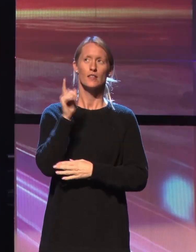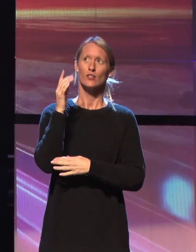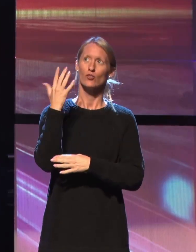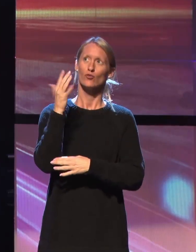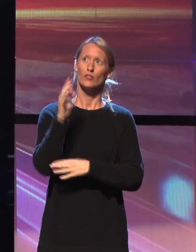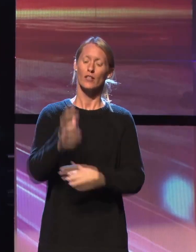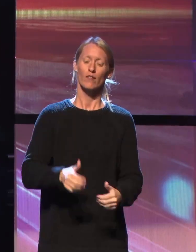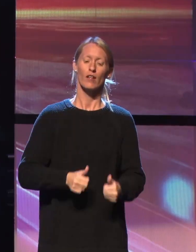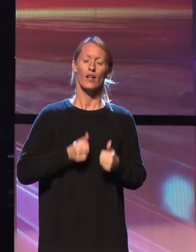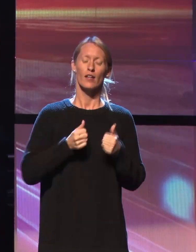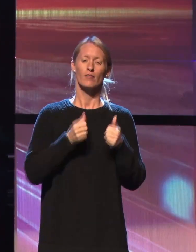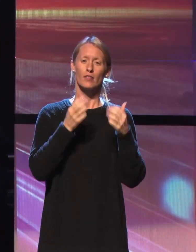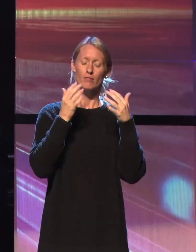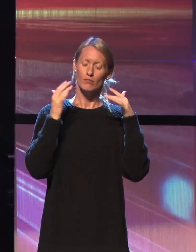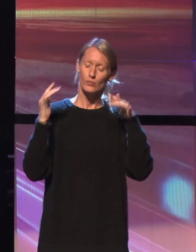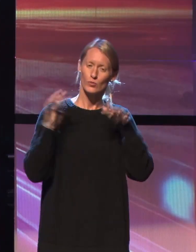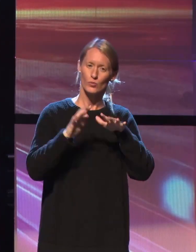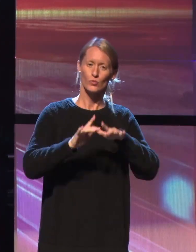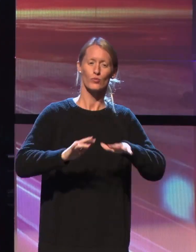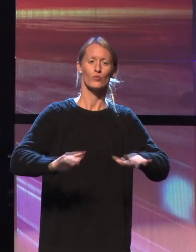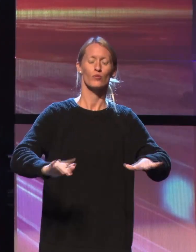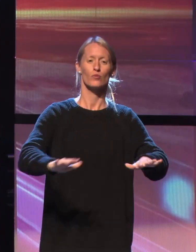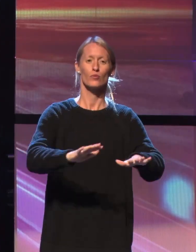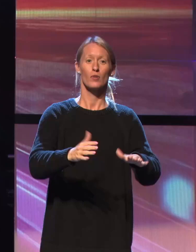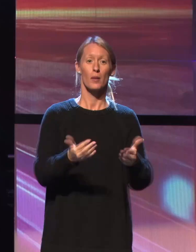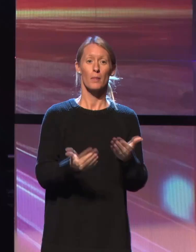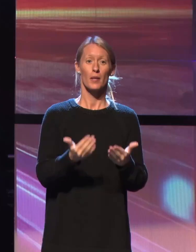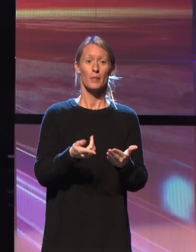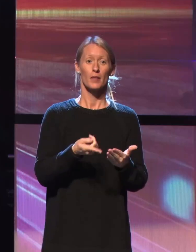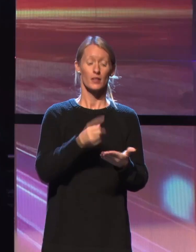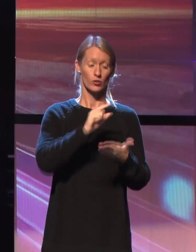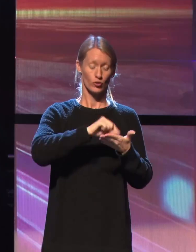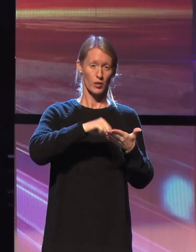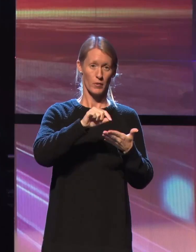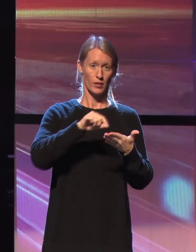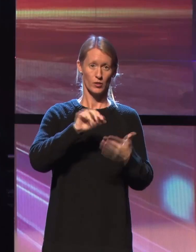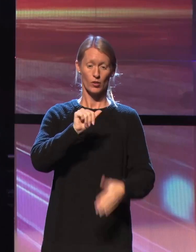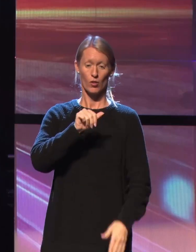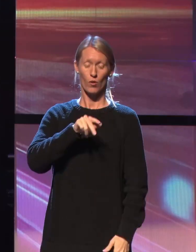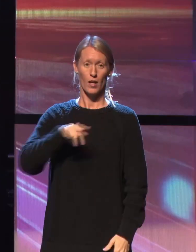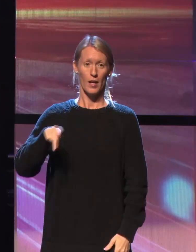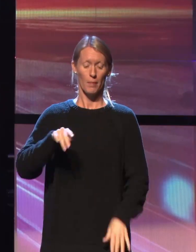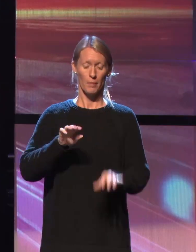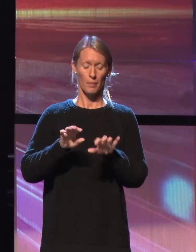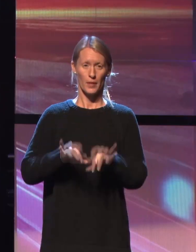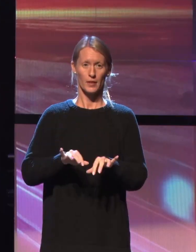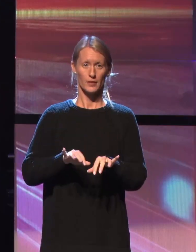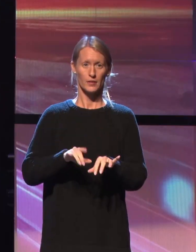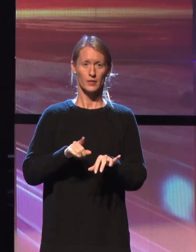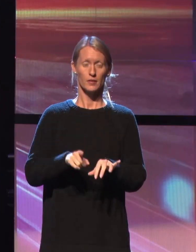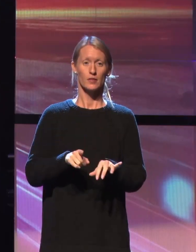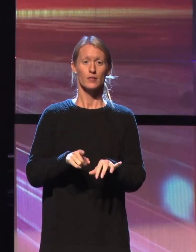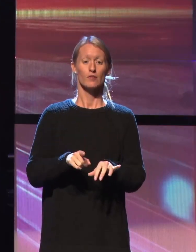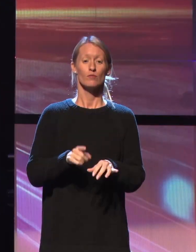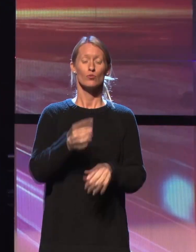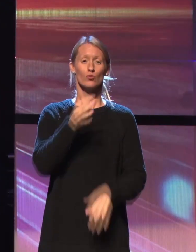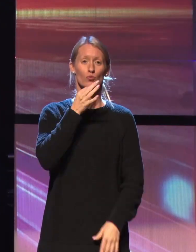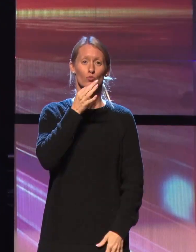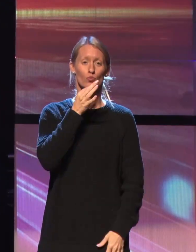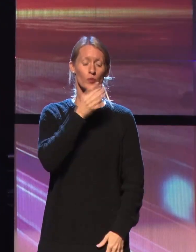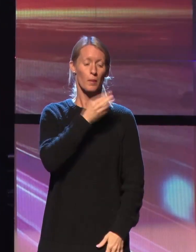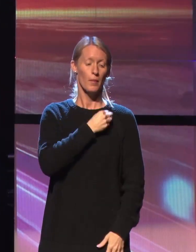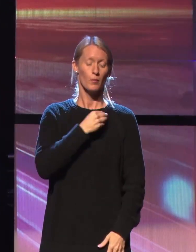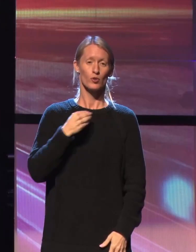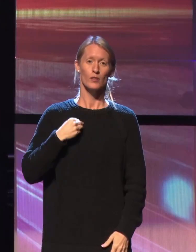we'd love for you to consider that. You can check that box or go in the app. We're getting ready to enter our membership drive season where we just encourage folks to